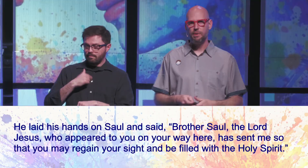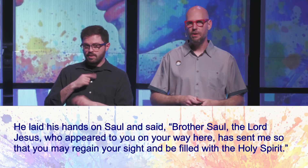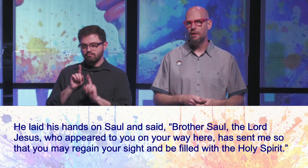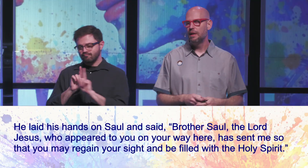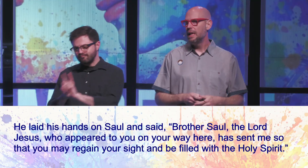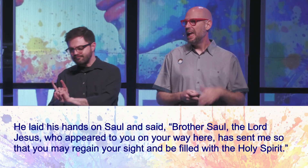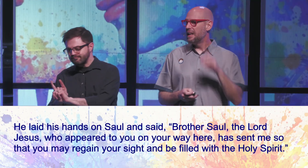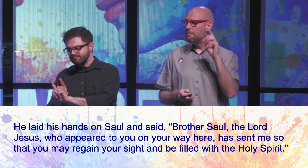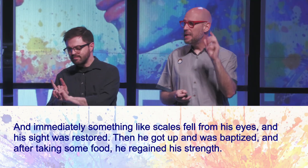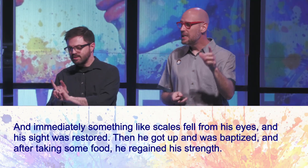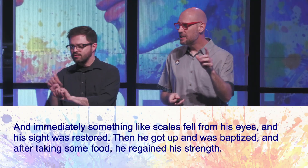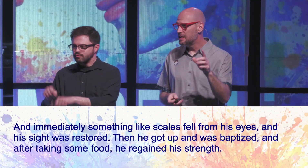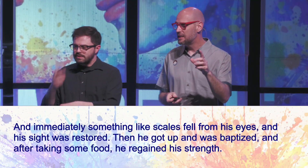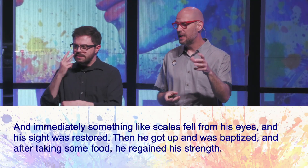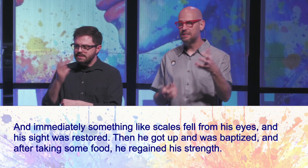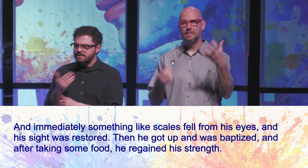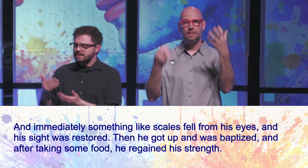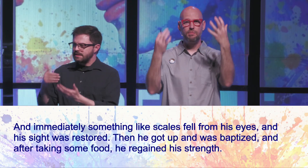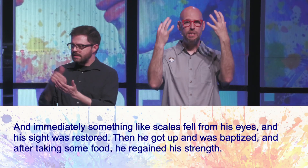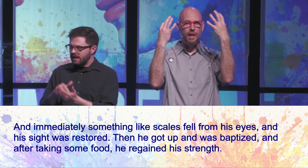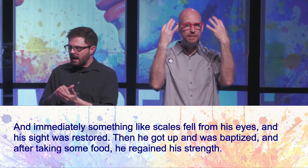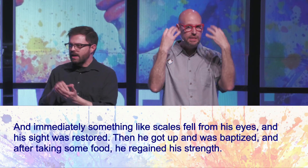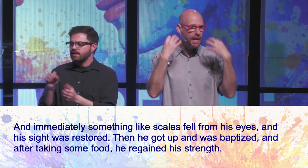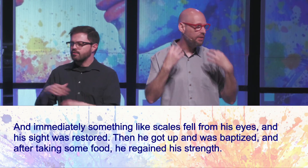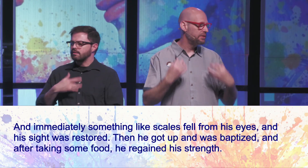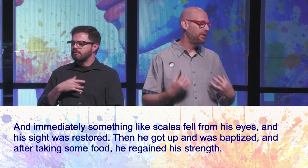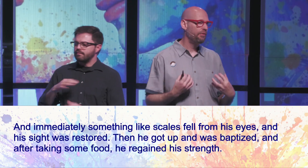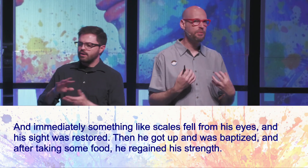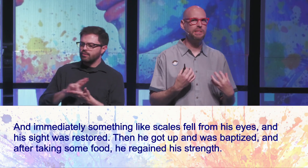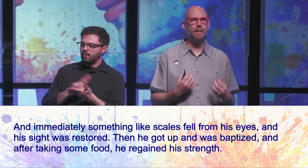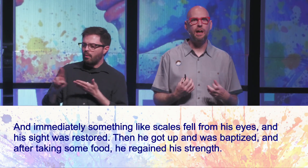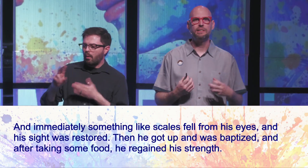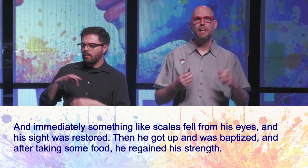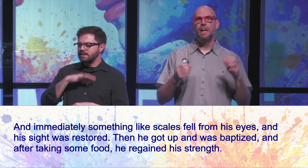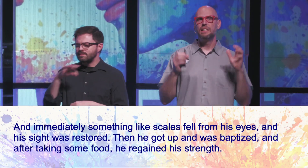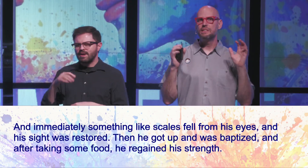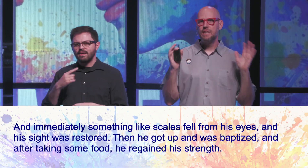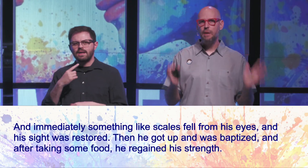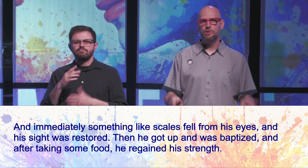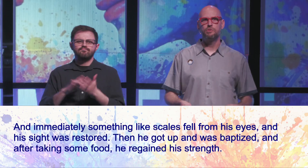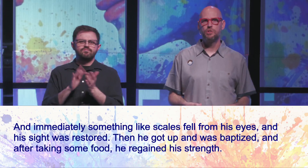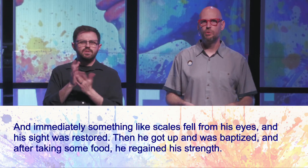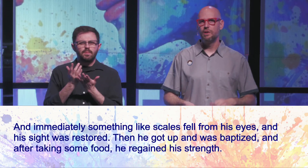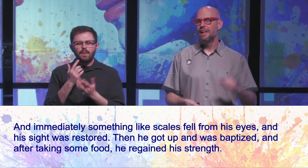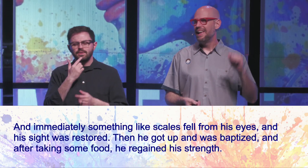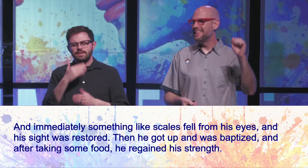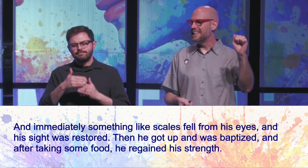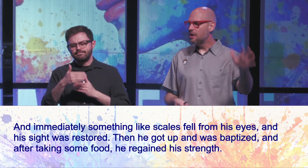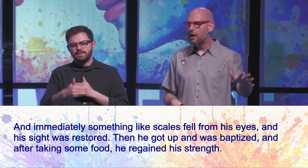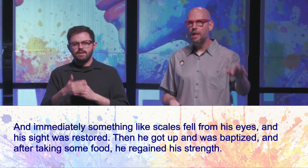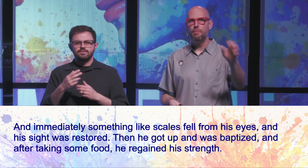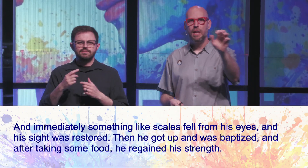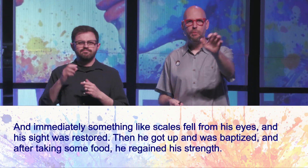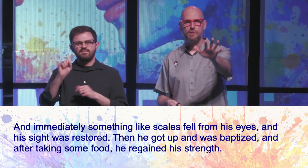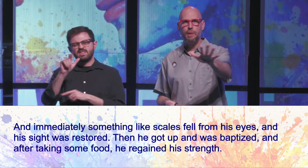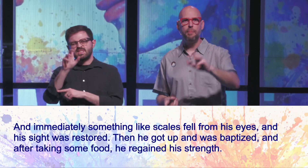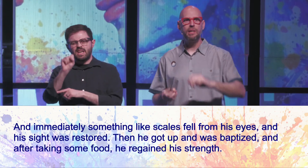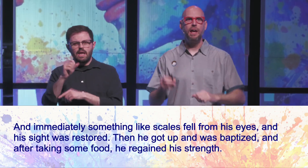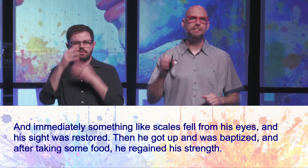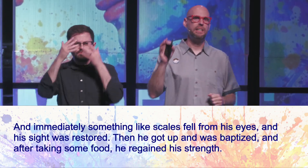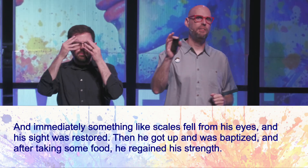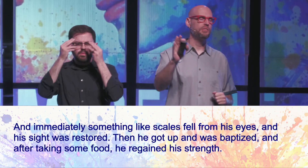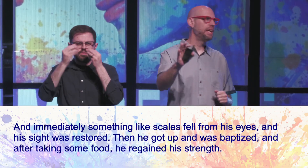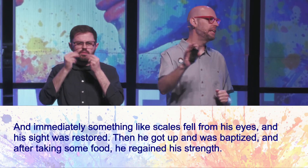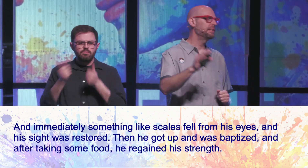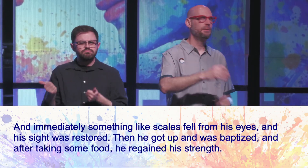Holy Spirit." And immediately the text says something like scales fell from his eyes and his sight was restored. And then he got up and was